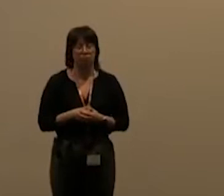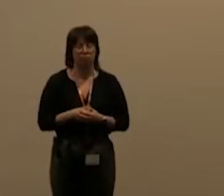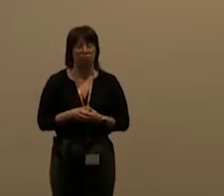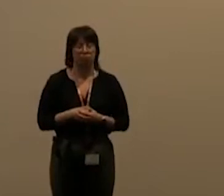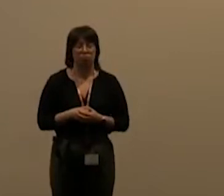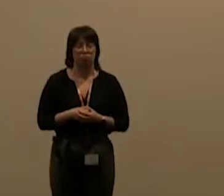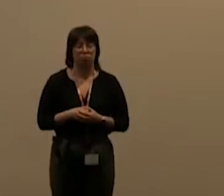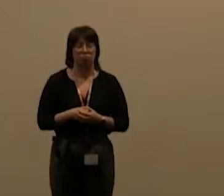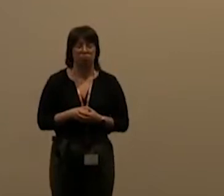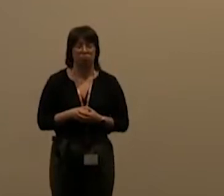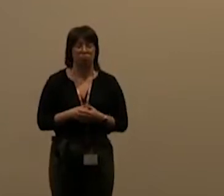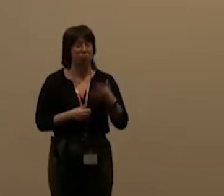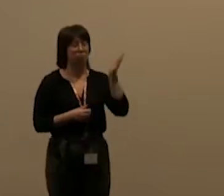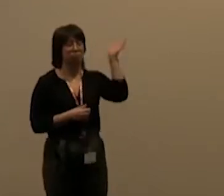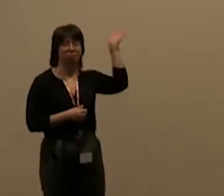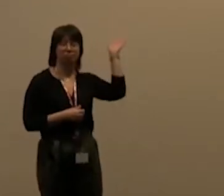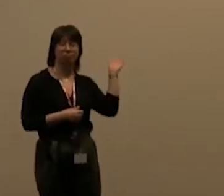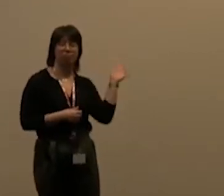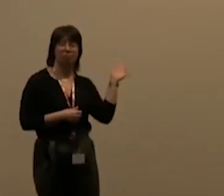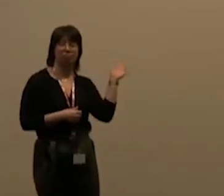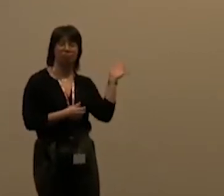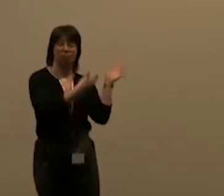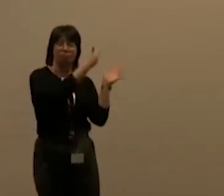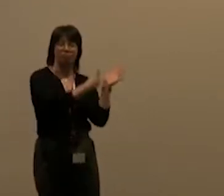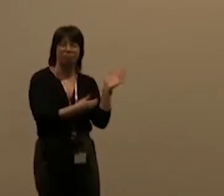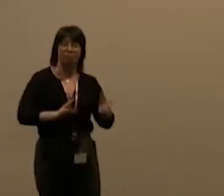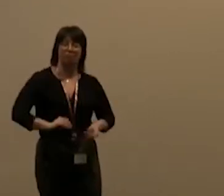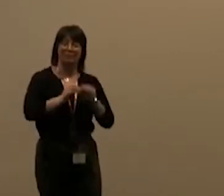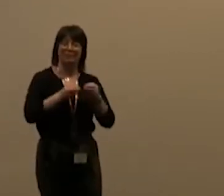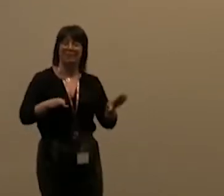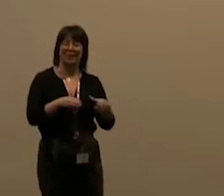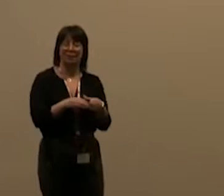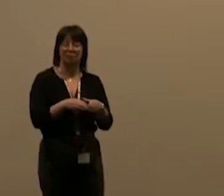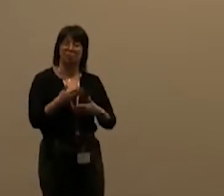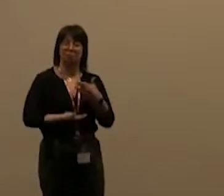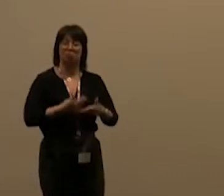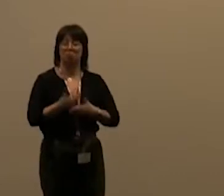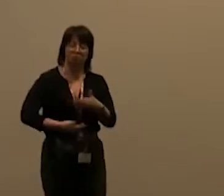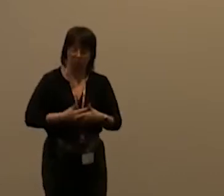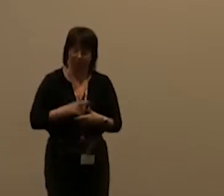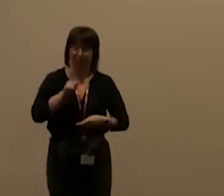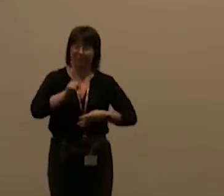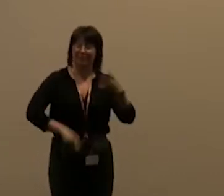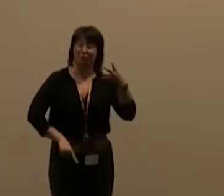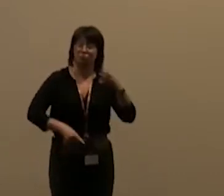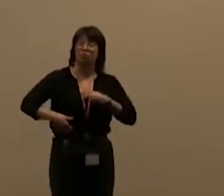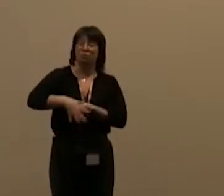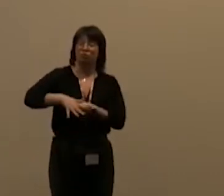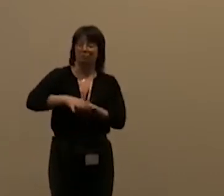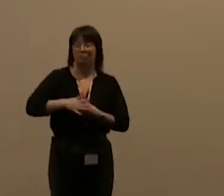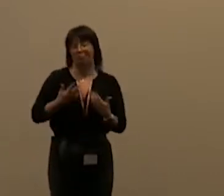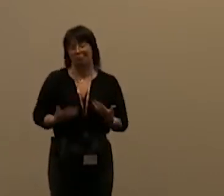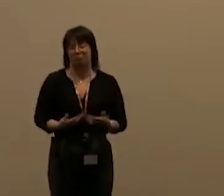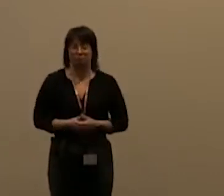good link that I have listed there, a bit.ly link designed for Teams that kind of walks through all of these different scenarios here